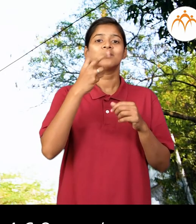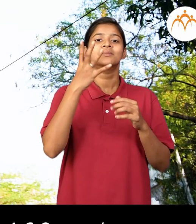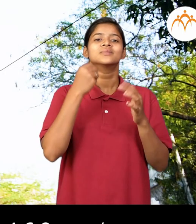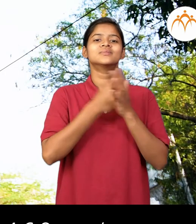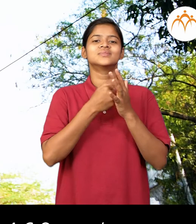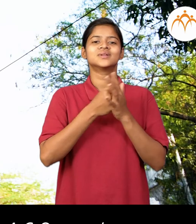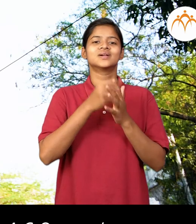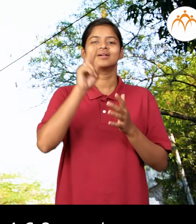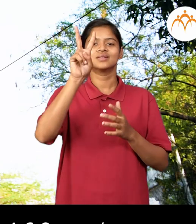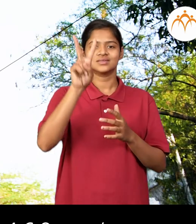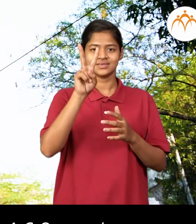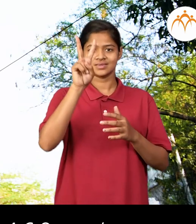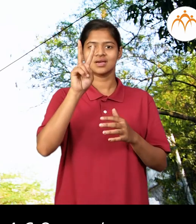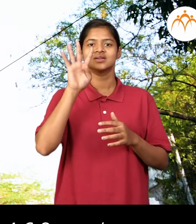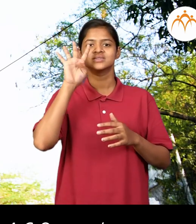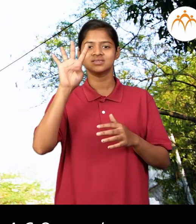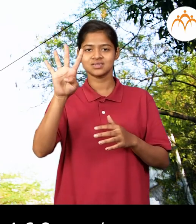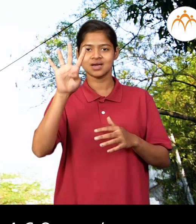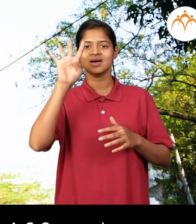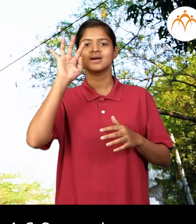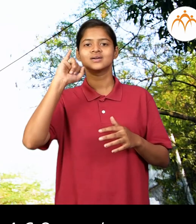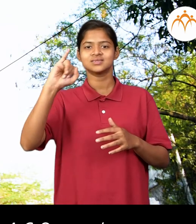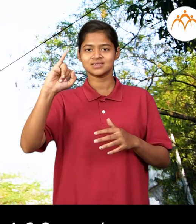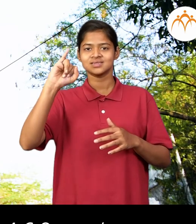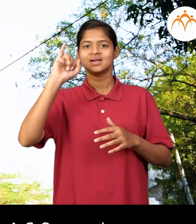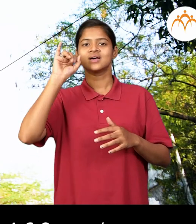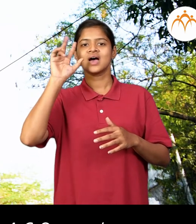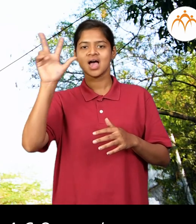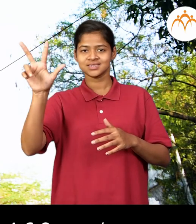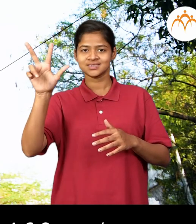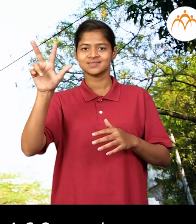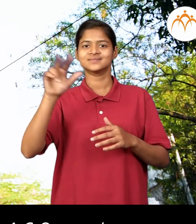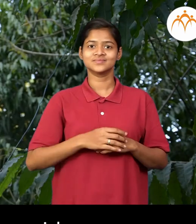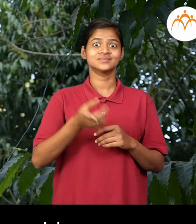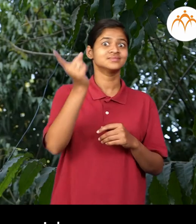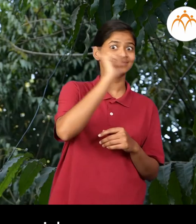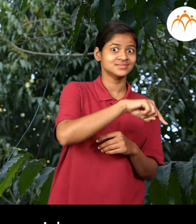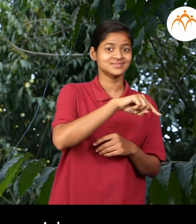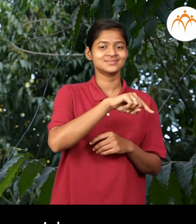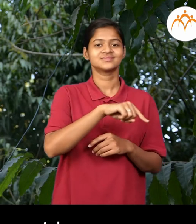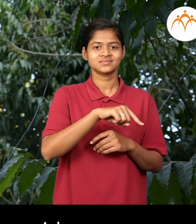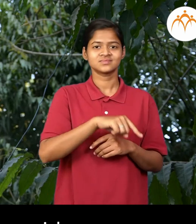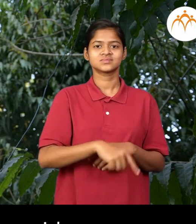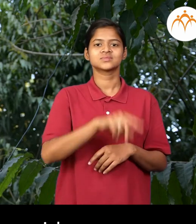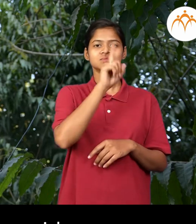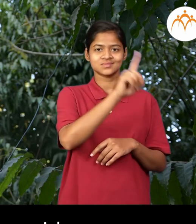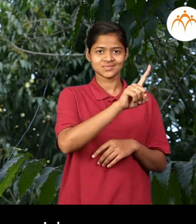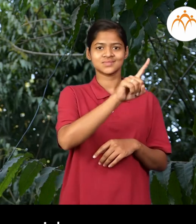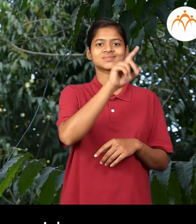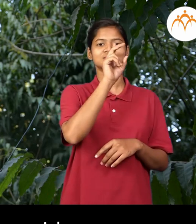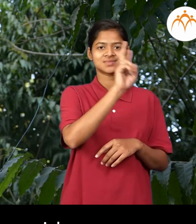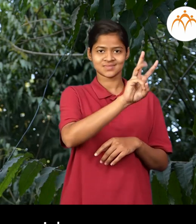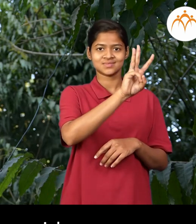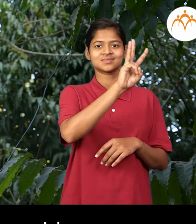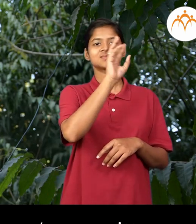on even dates. 6, 2, 4, 6, 8… and on the other side,